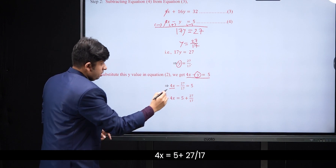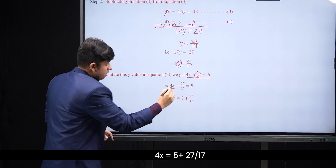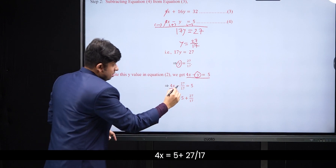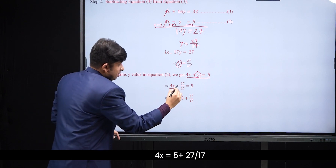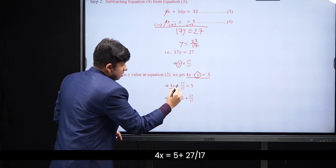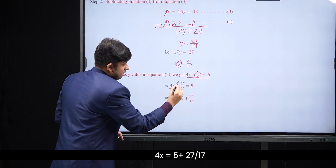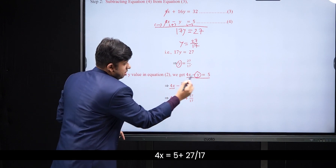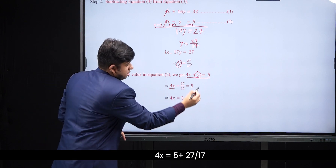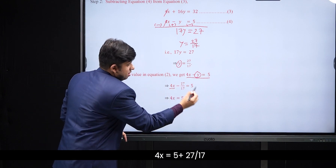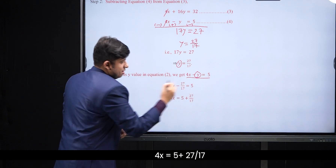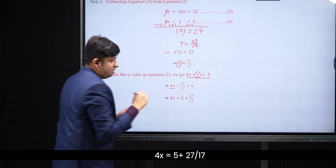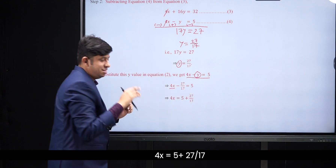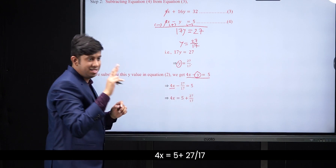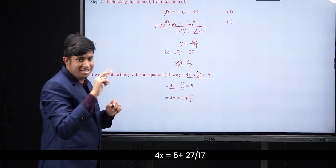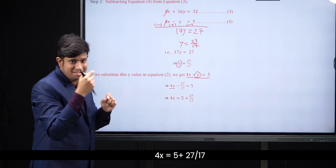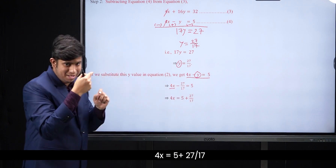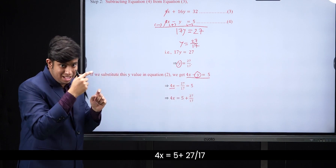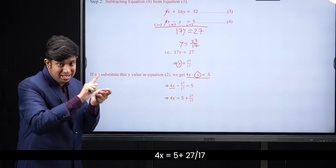Four x is equal to 5 plus 27 by 17.